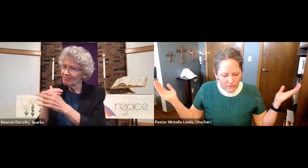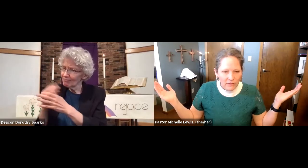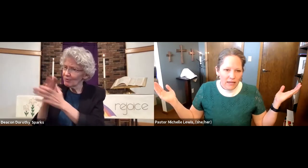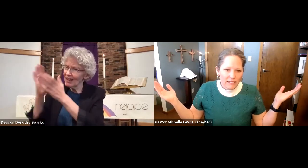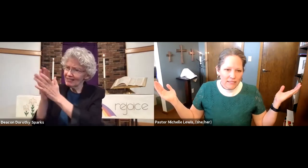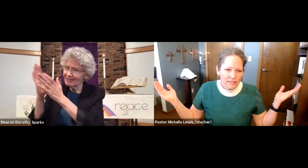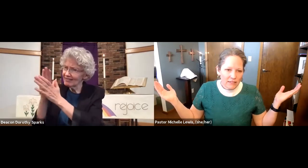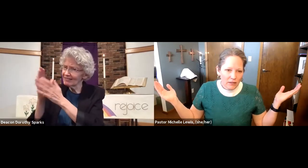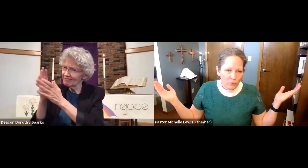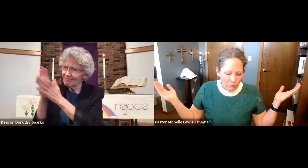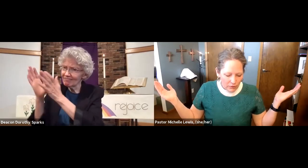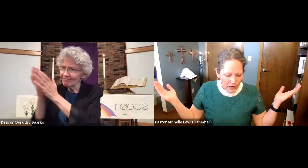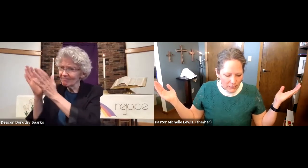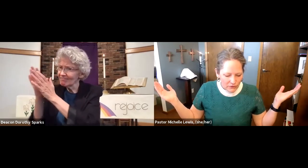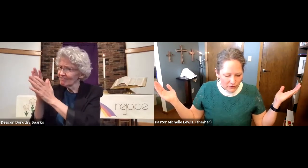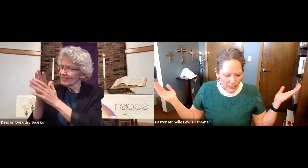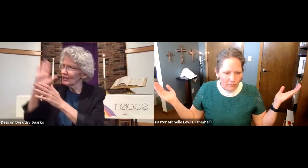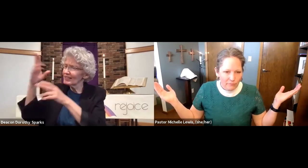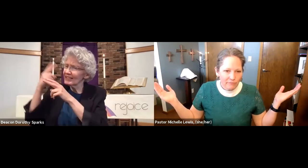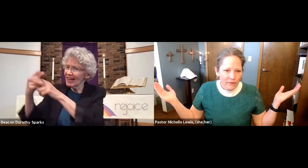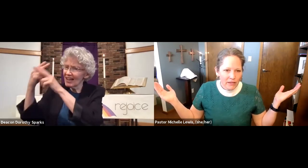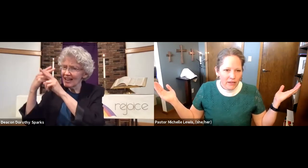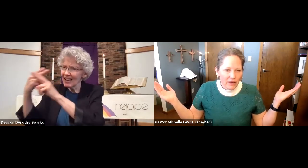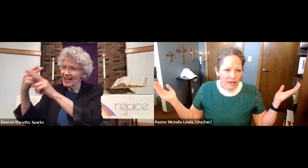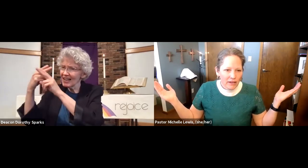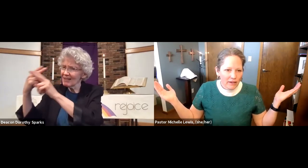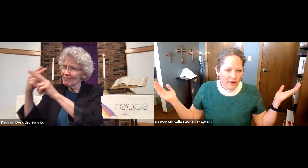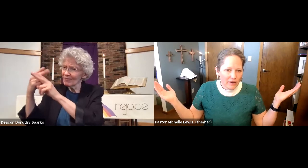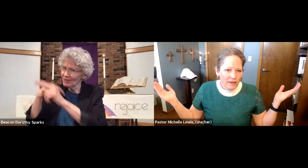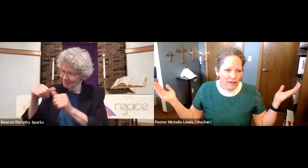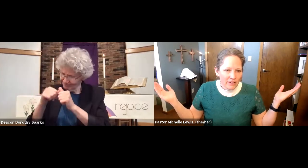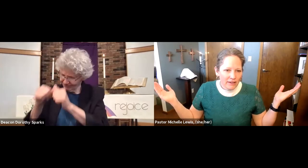We give thanks and we praise your name.